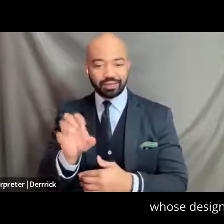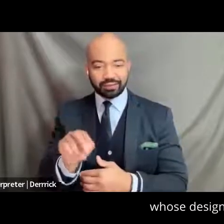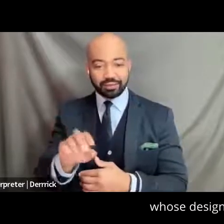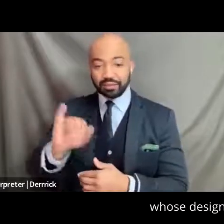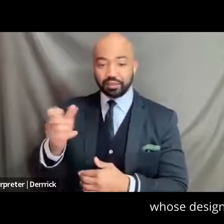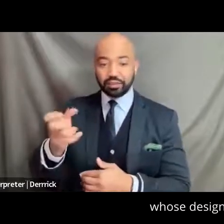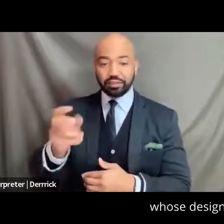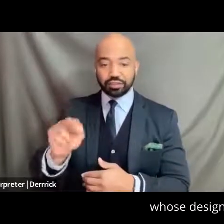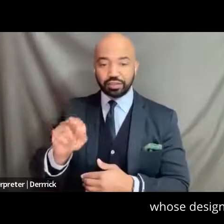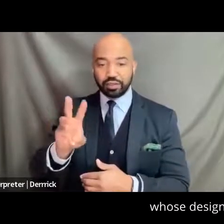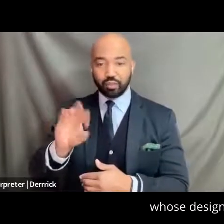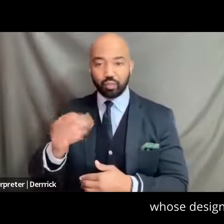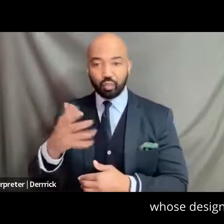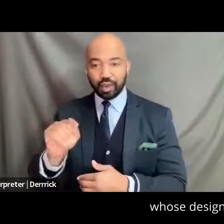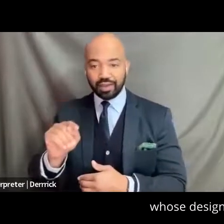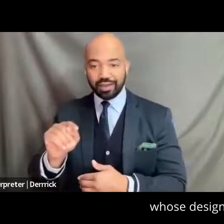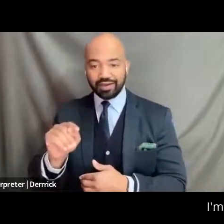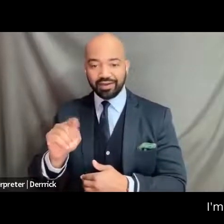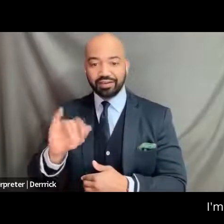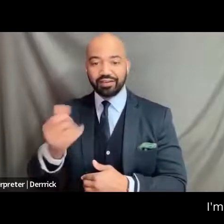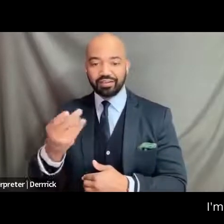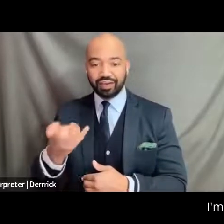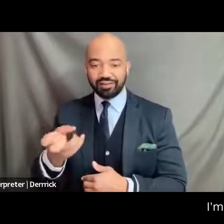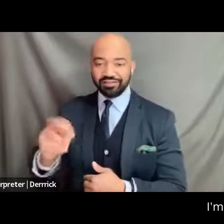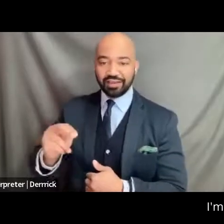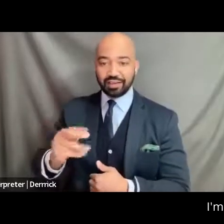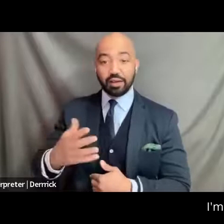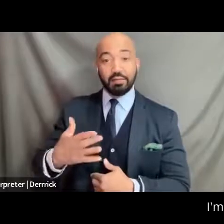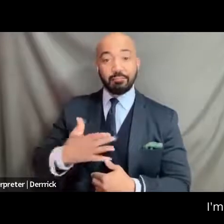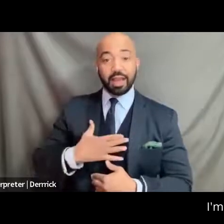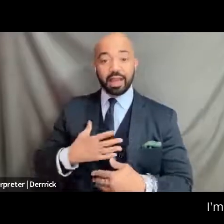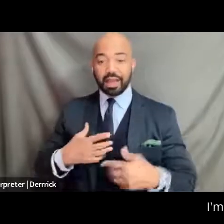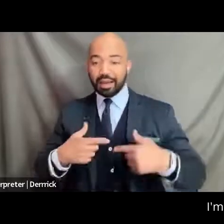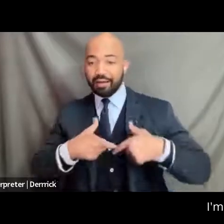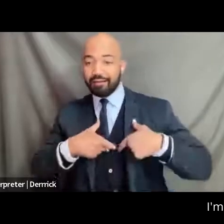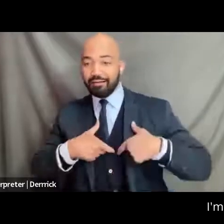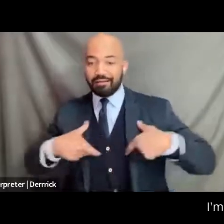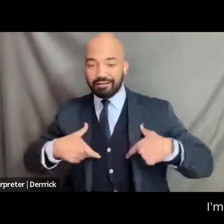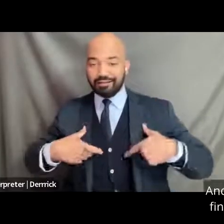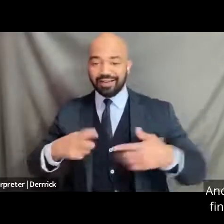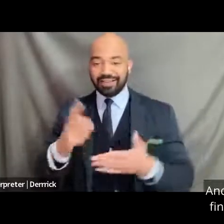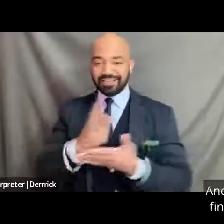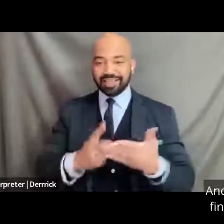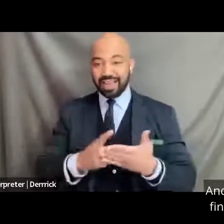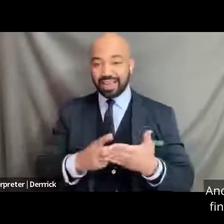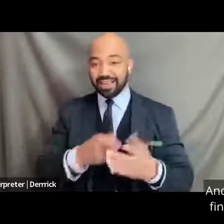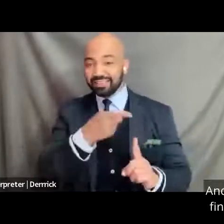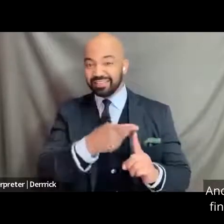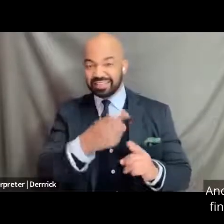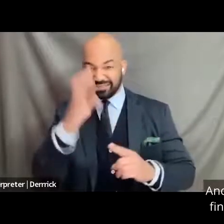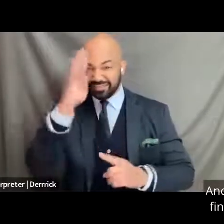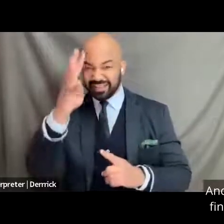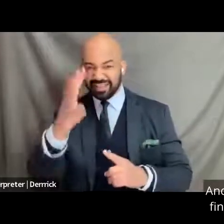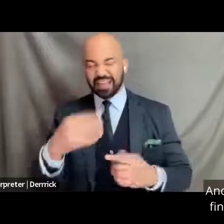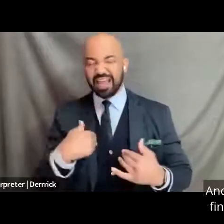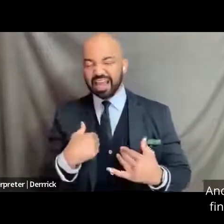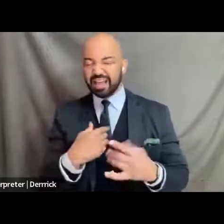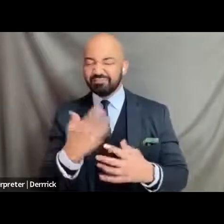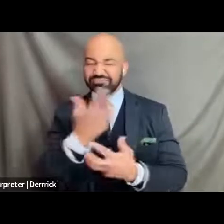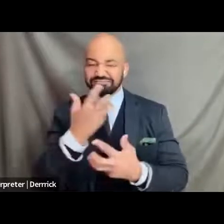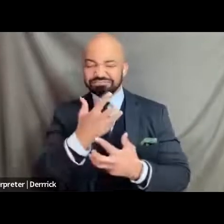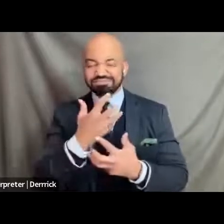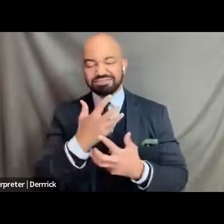design i'm actually wearing today i'm a big fan of hers and i'm just trying to find you to pin